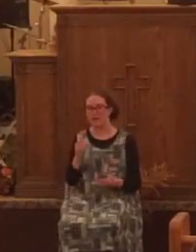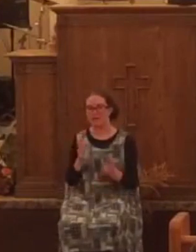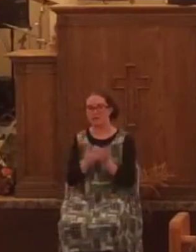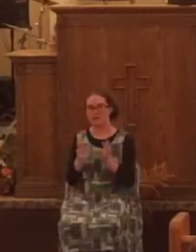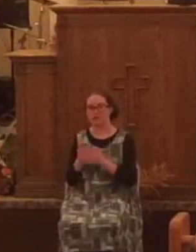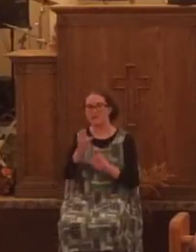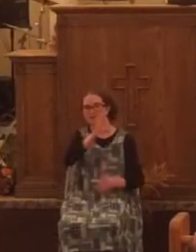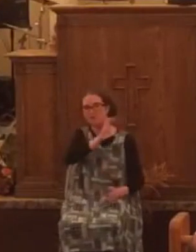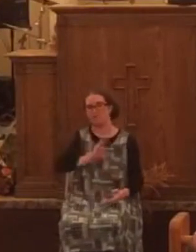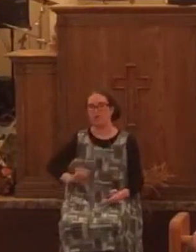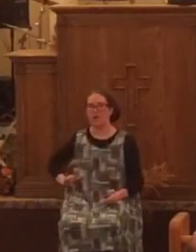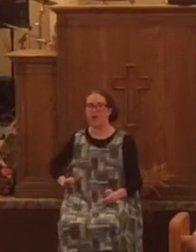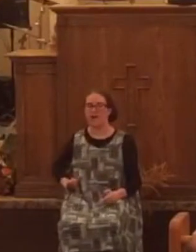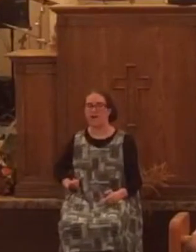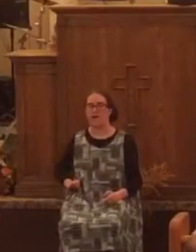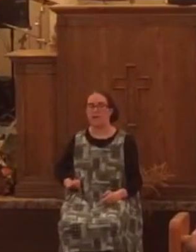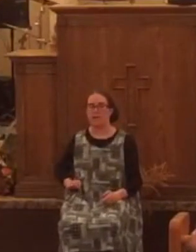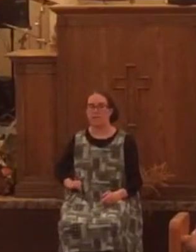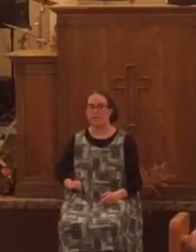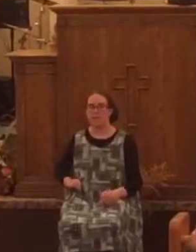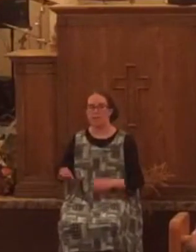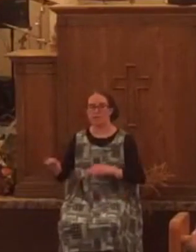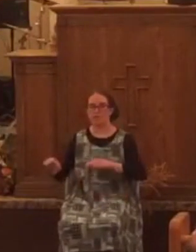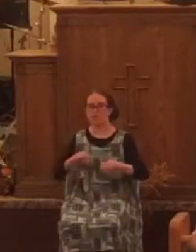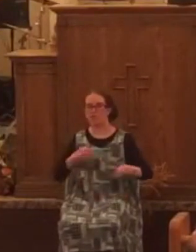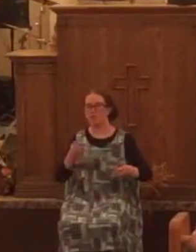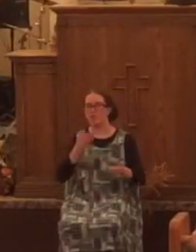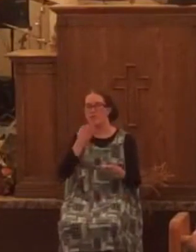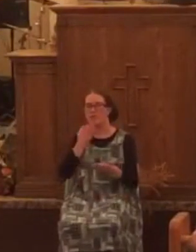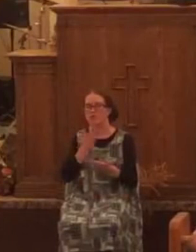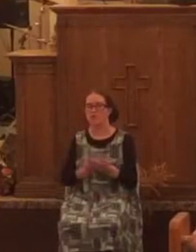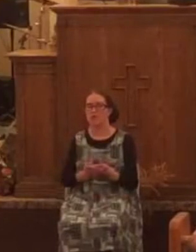Jesus Christ, that he went about doing good.